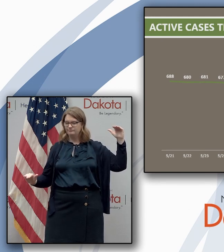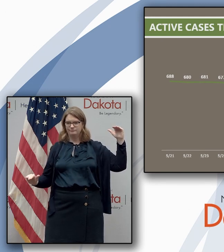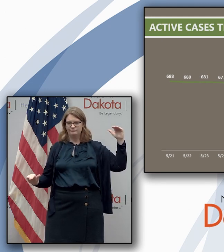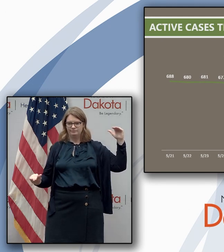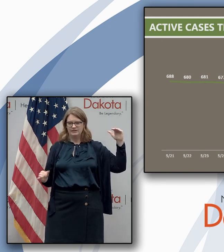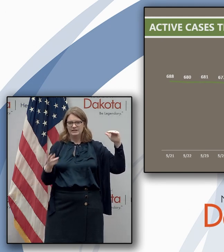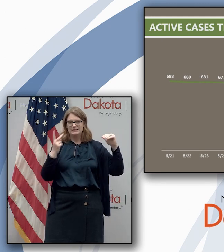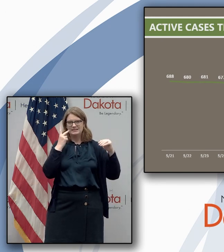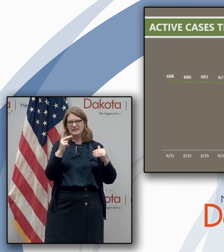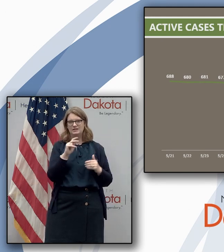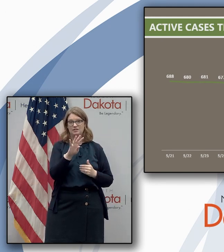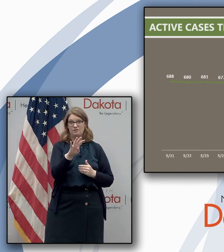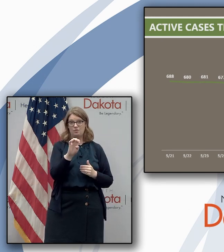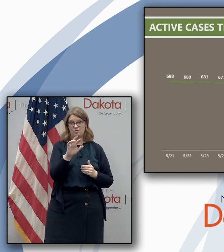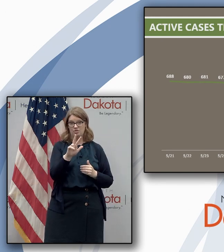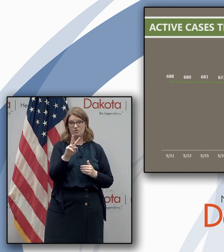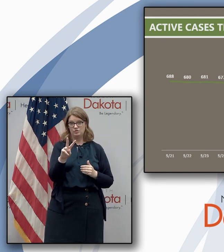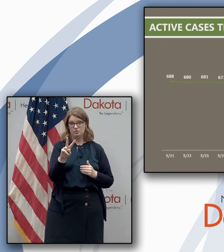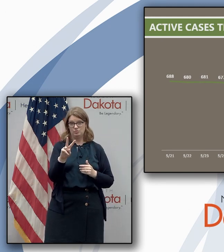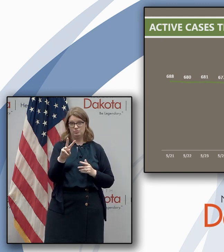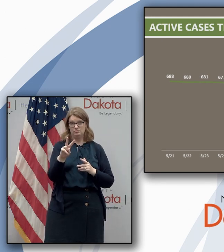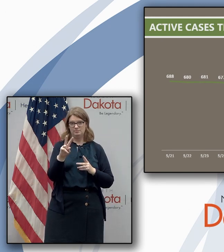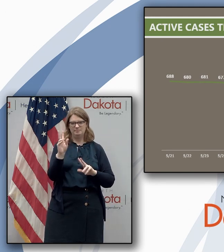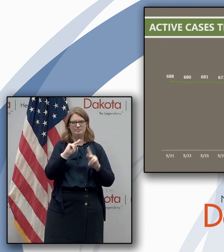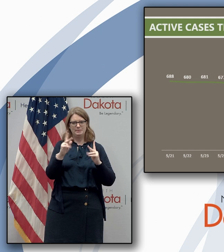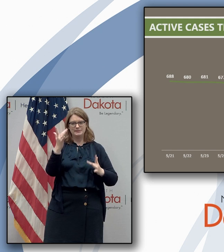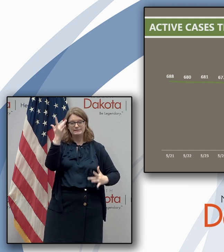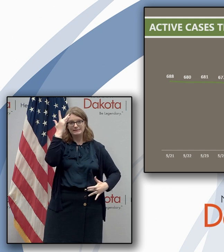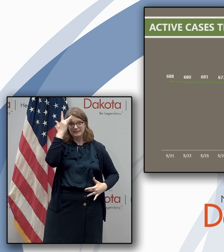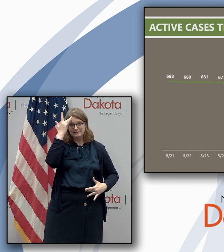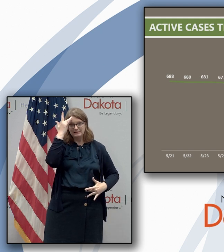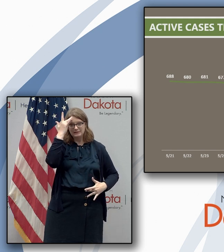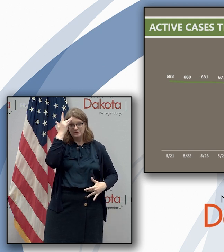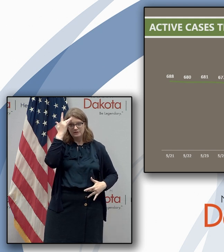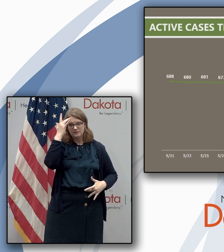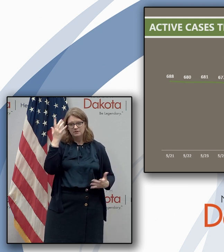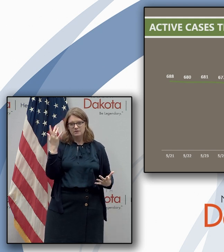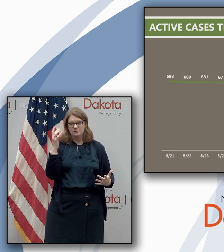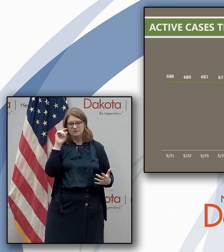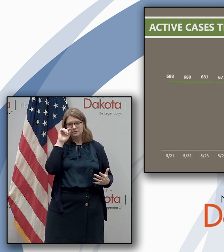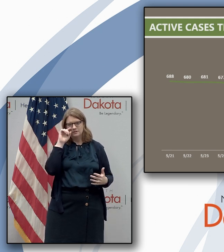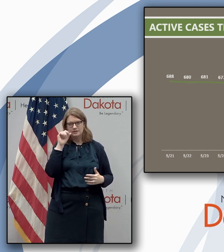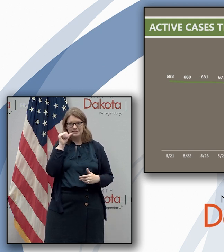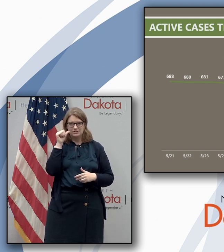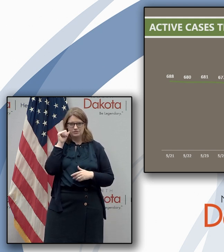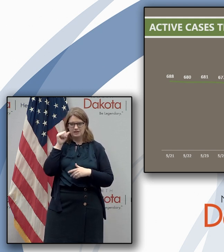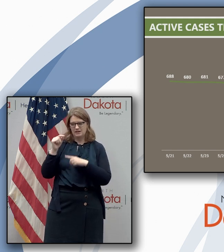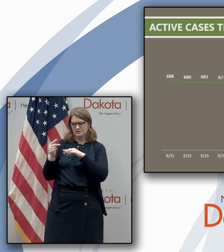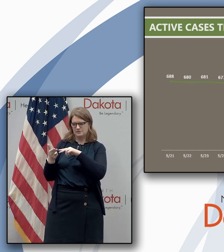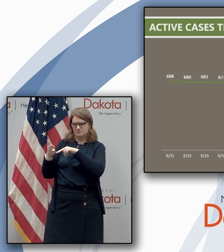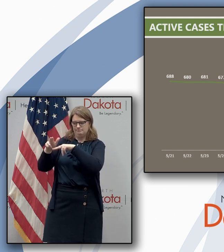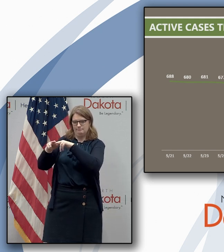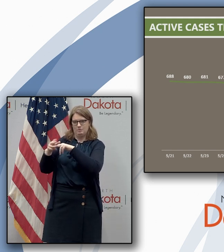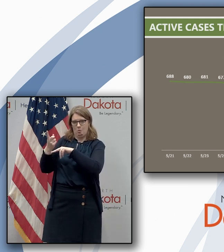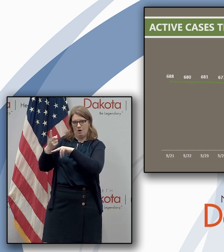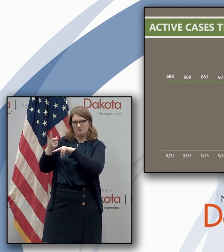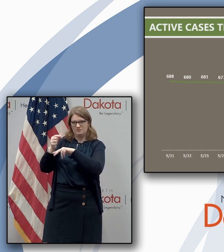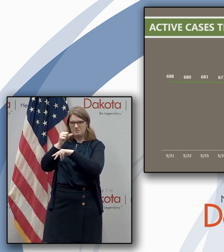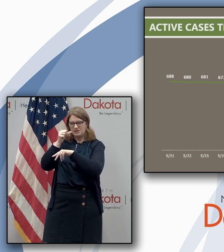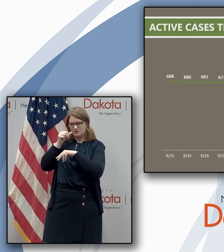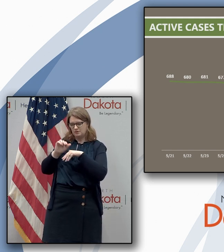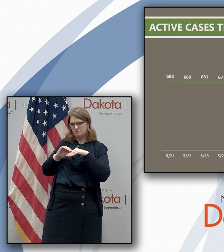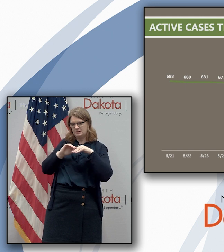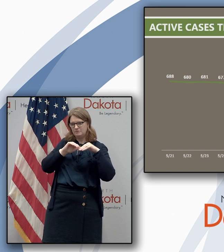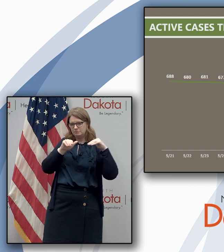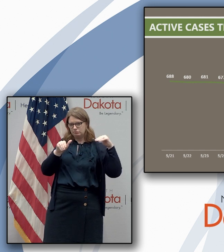see again with these 432 cases is where we're at today. That's one tick up from yesterday, but again, great